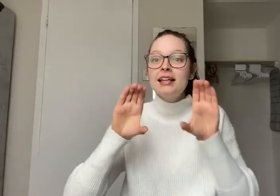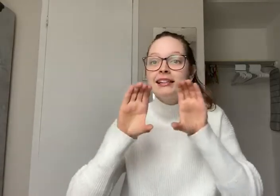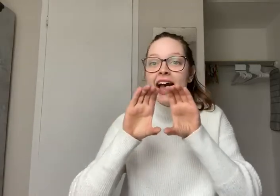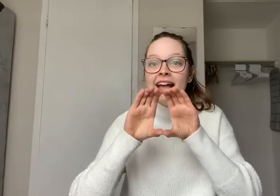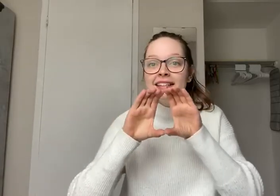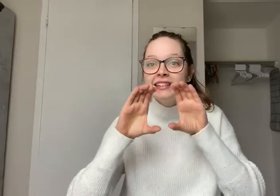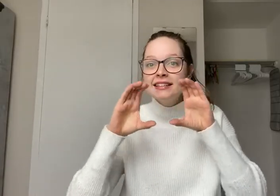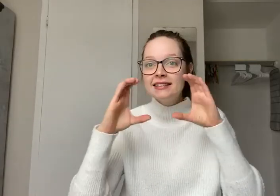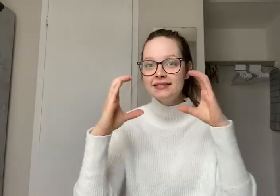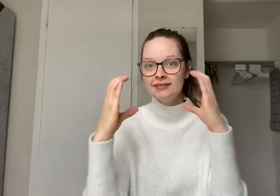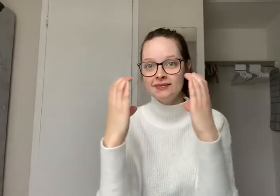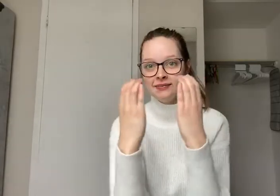class,